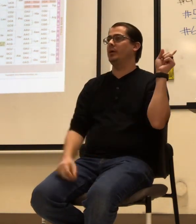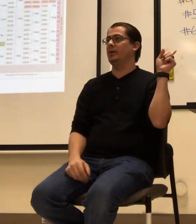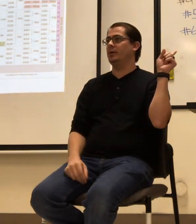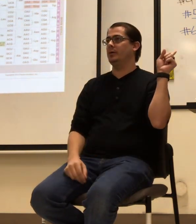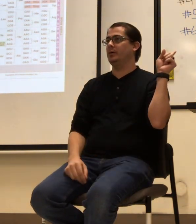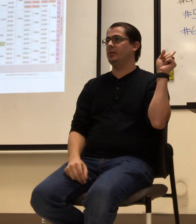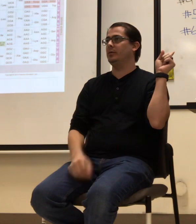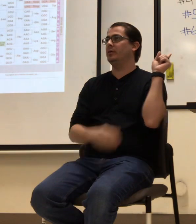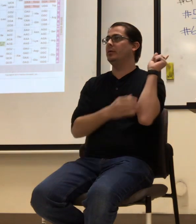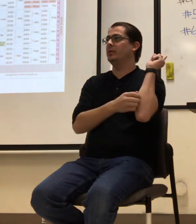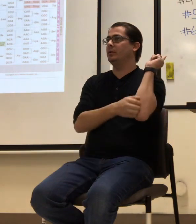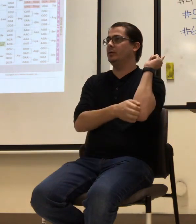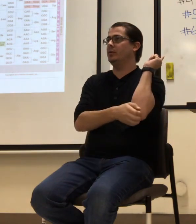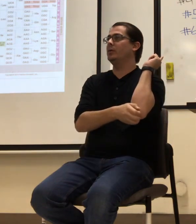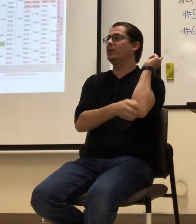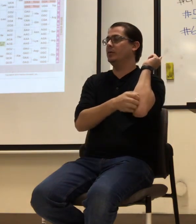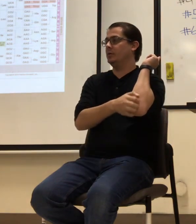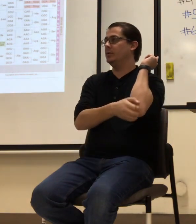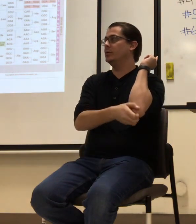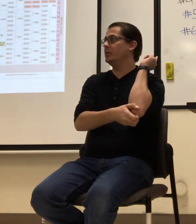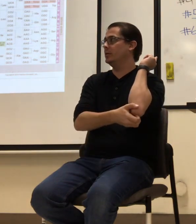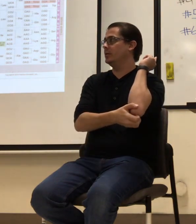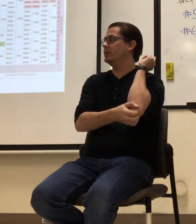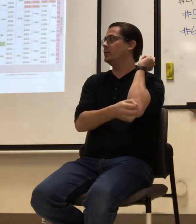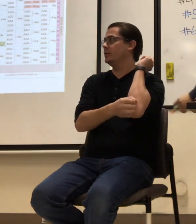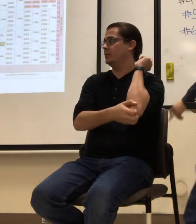Then read from GAU,